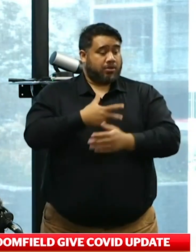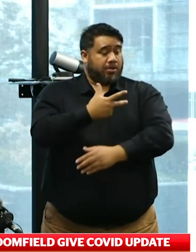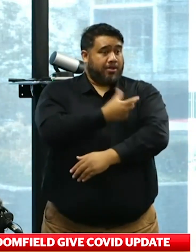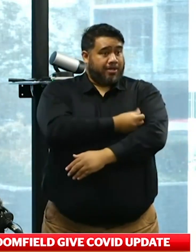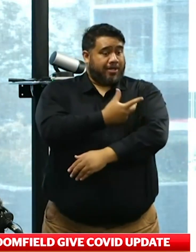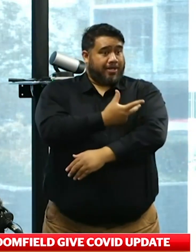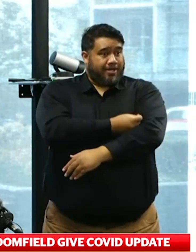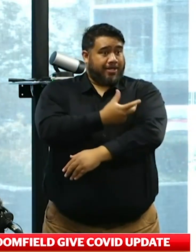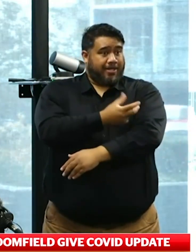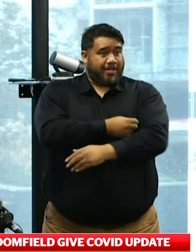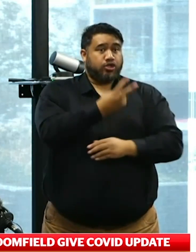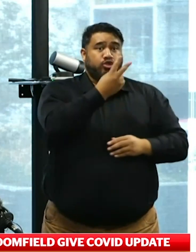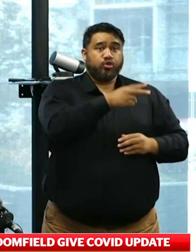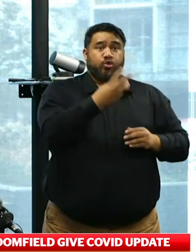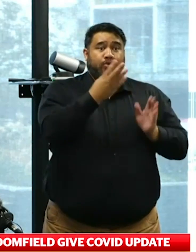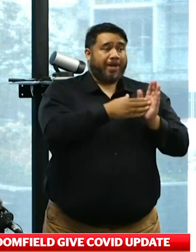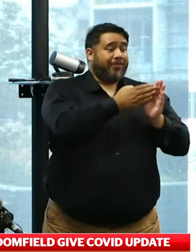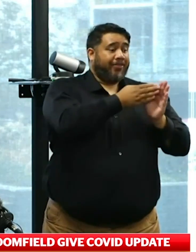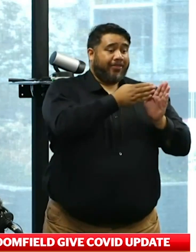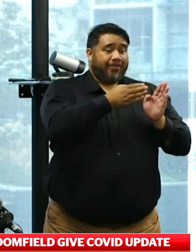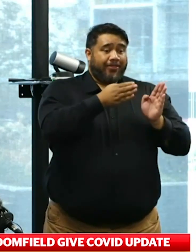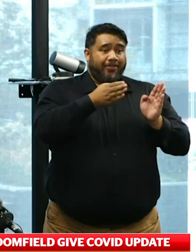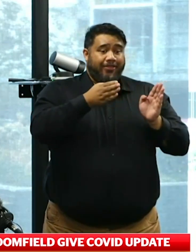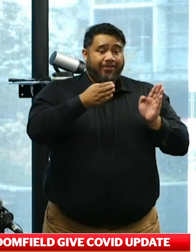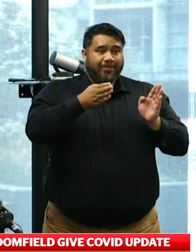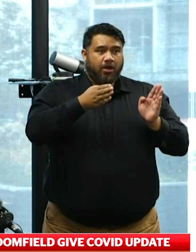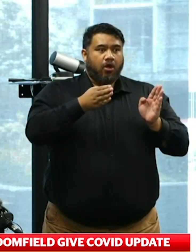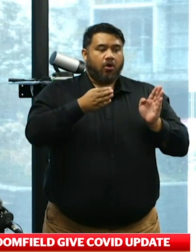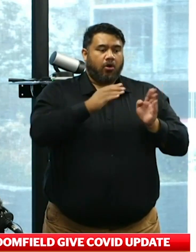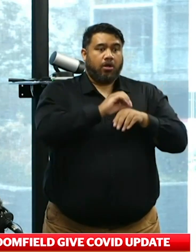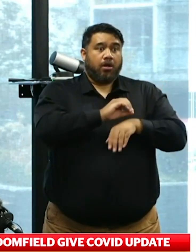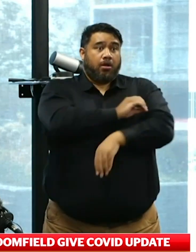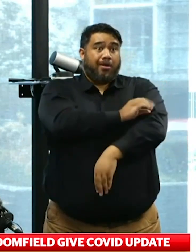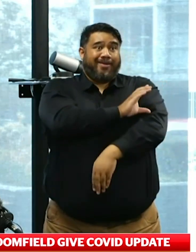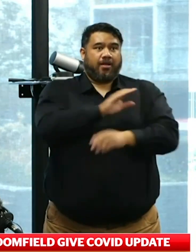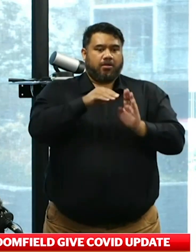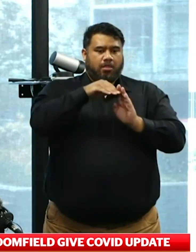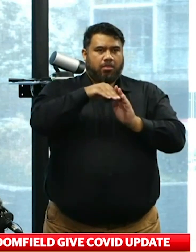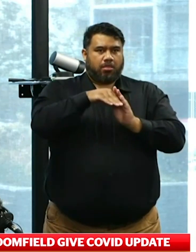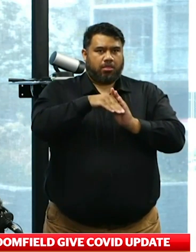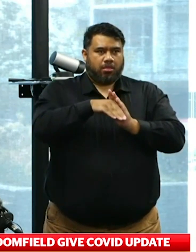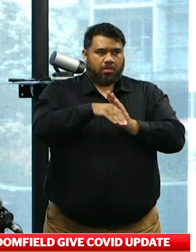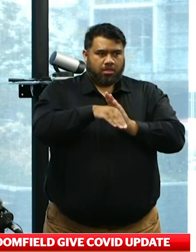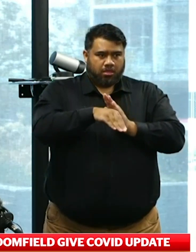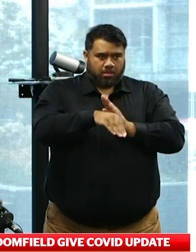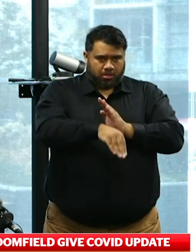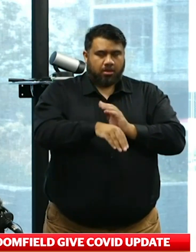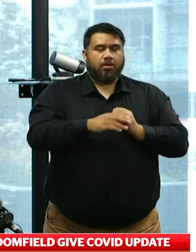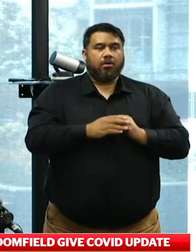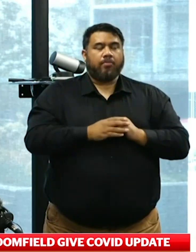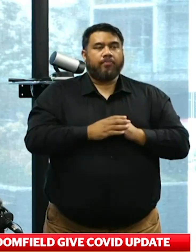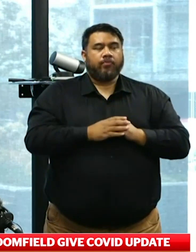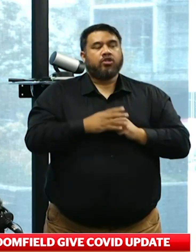to start going down after 2 to 3 months, and that's why the protection afforded is not quite as good at the latter part of that 6-month